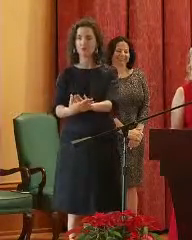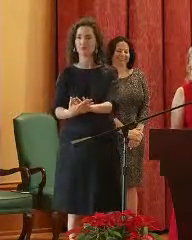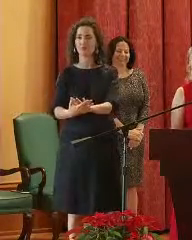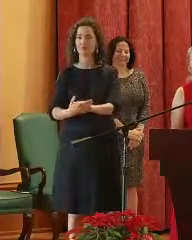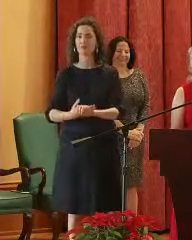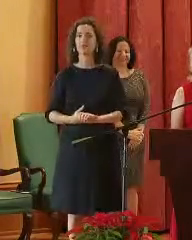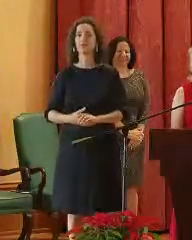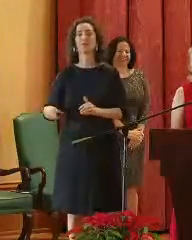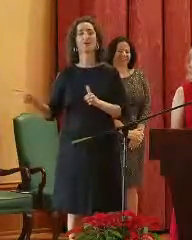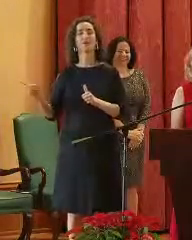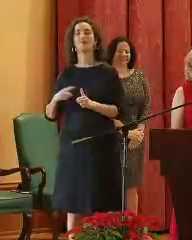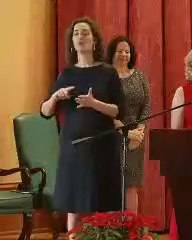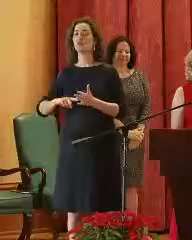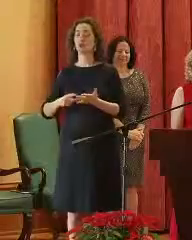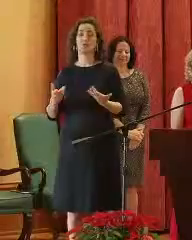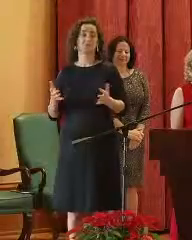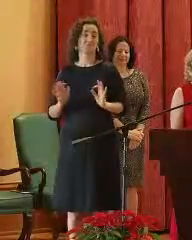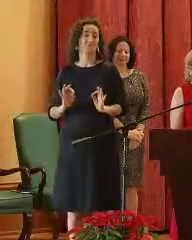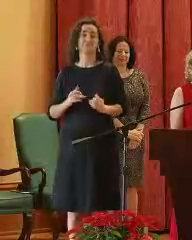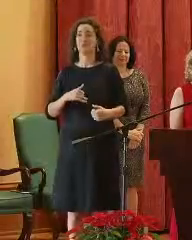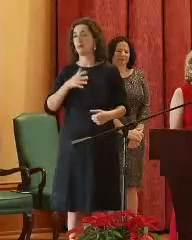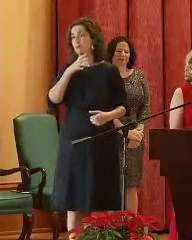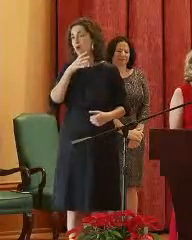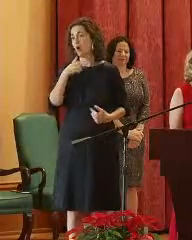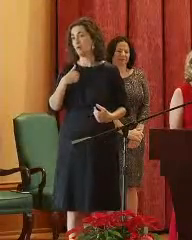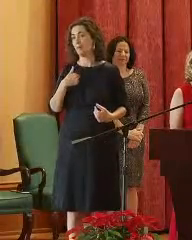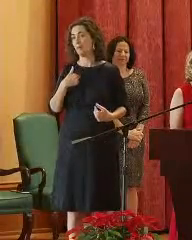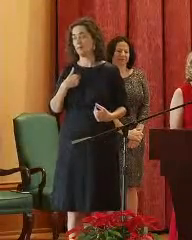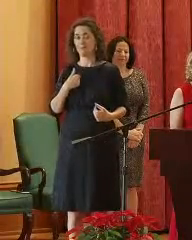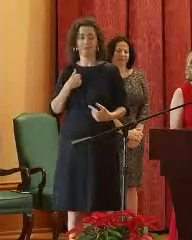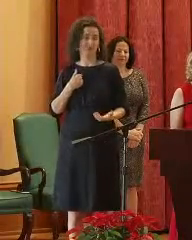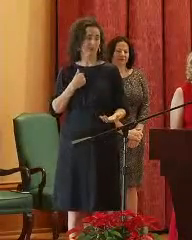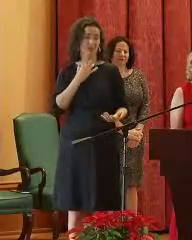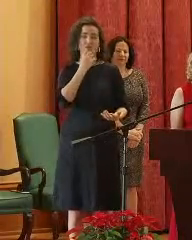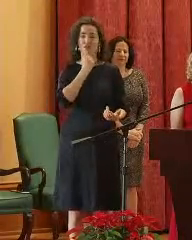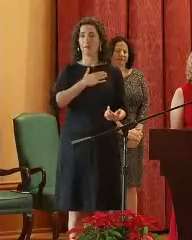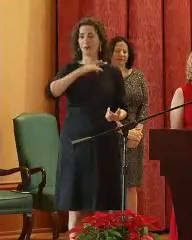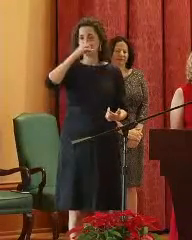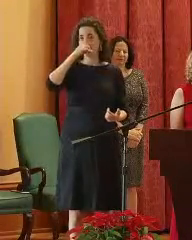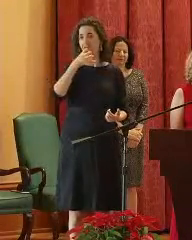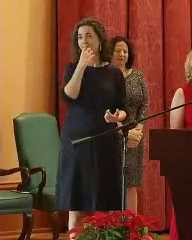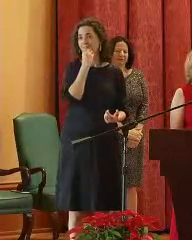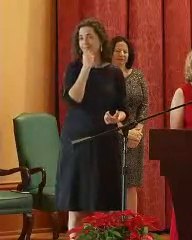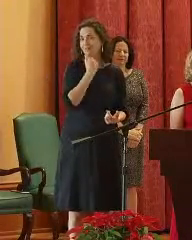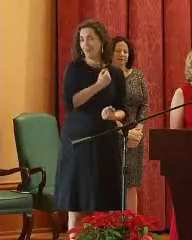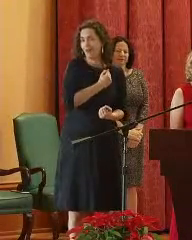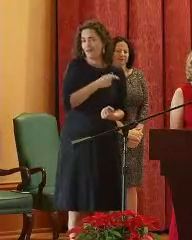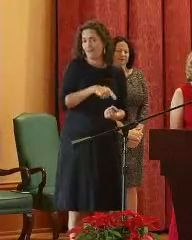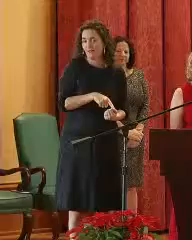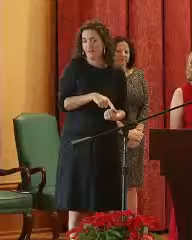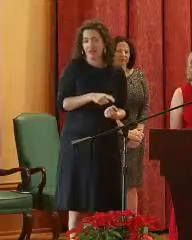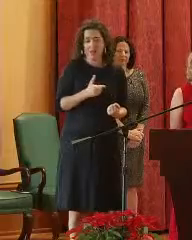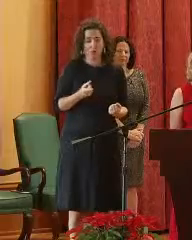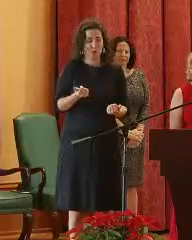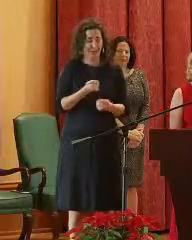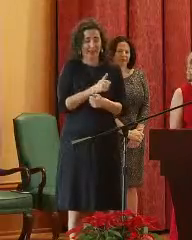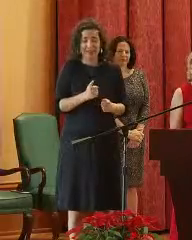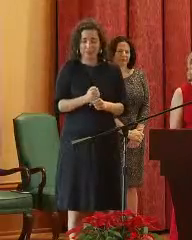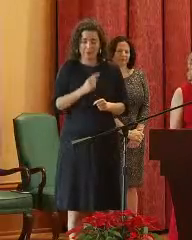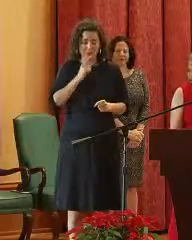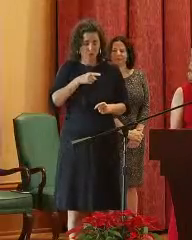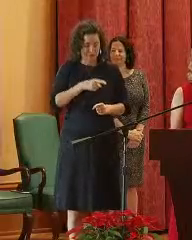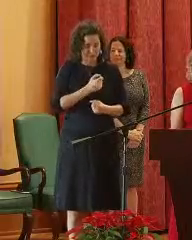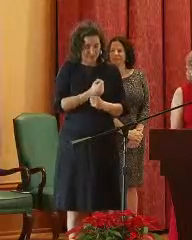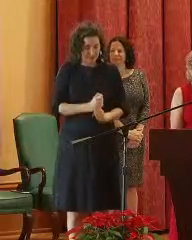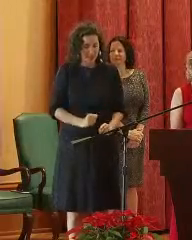I started off as just a mom who naturally loves her child dearly and would do anything to make sure she was